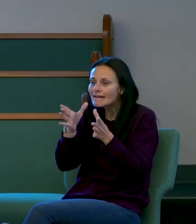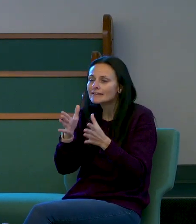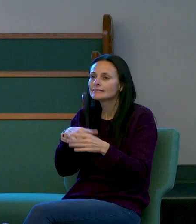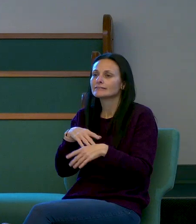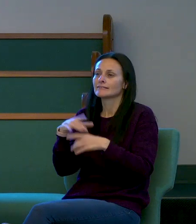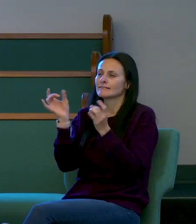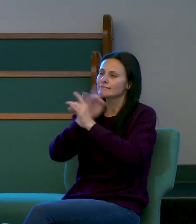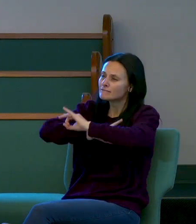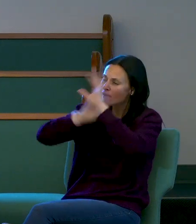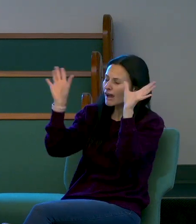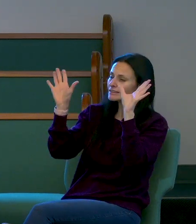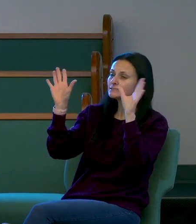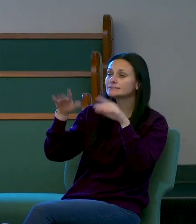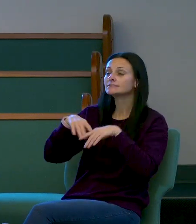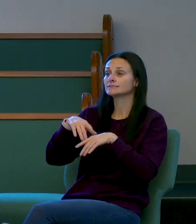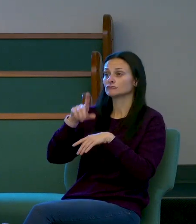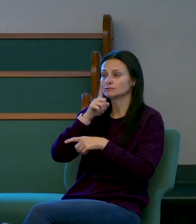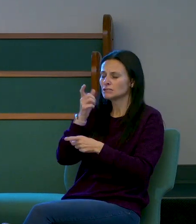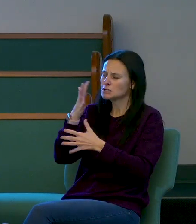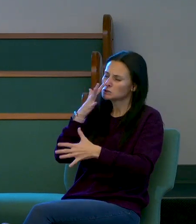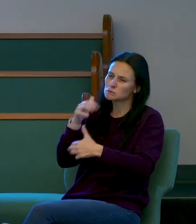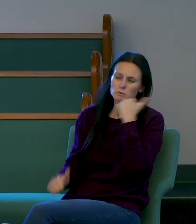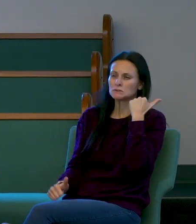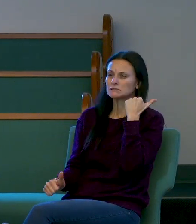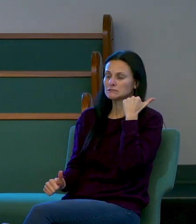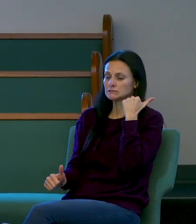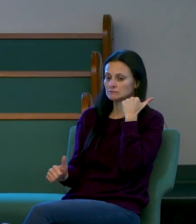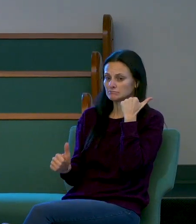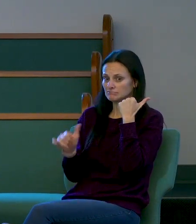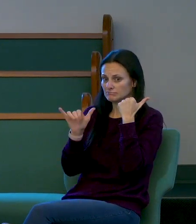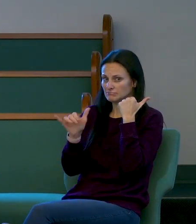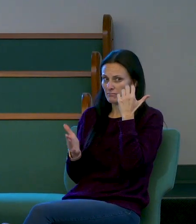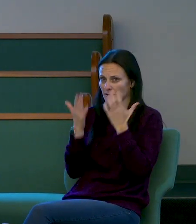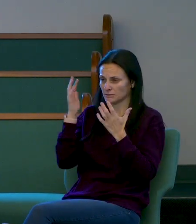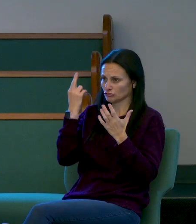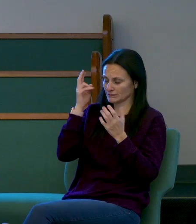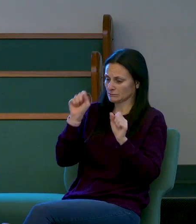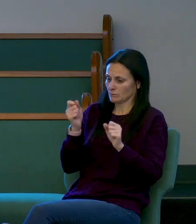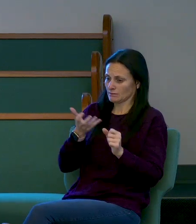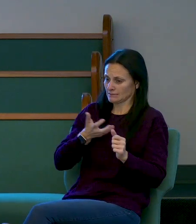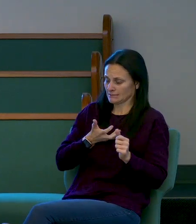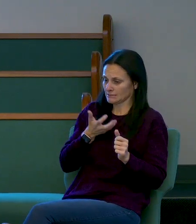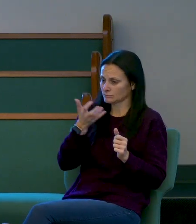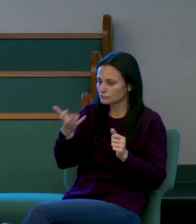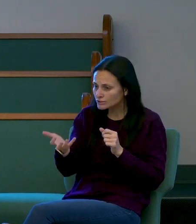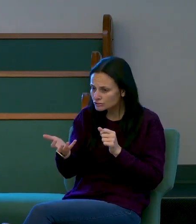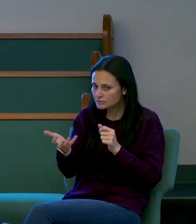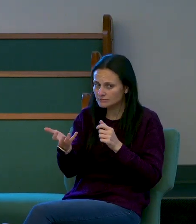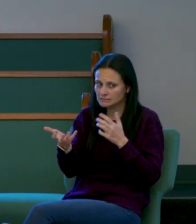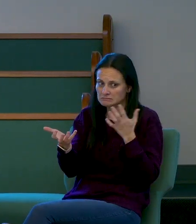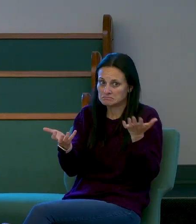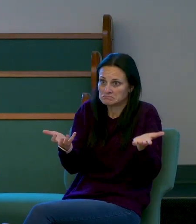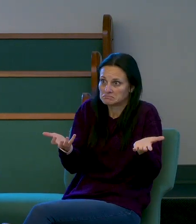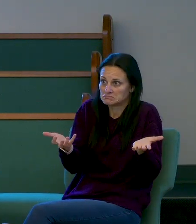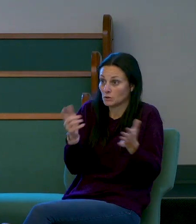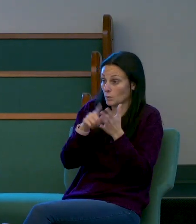violence, inciting cruelty might be a reasonable expression of, I don't know,